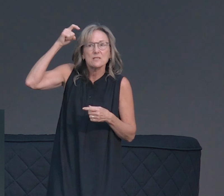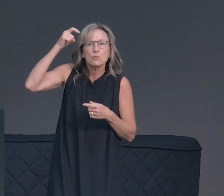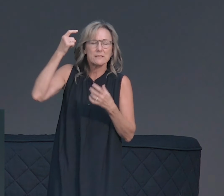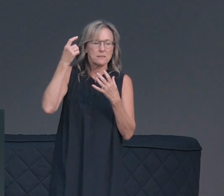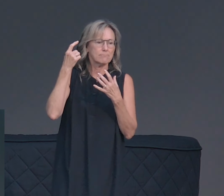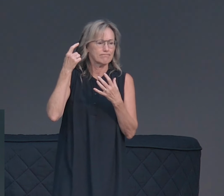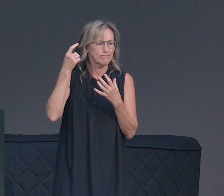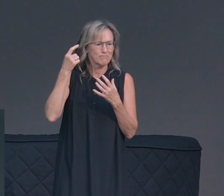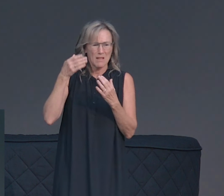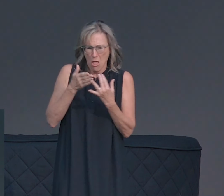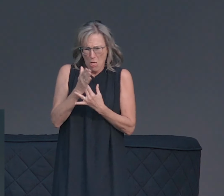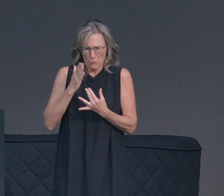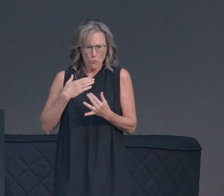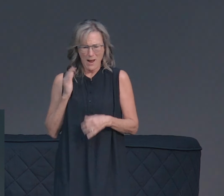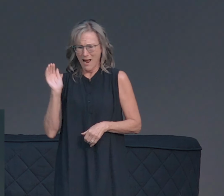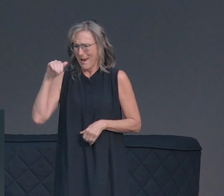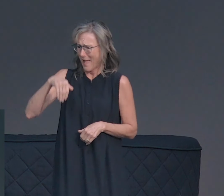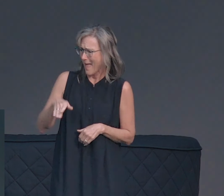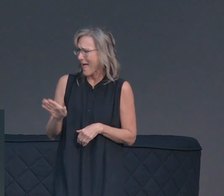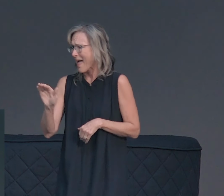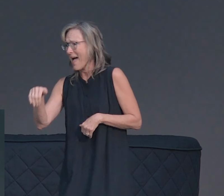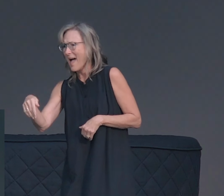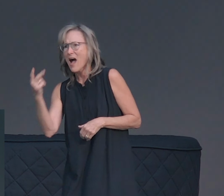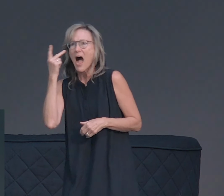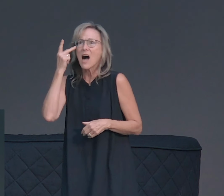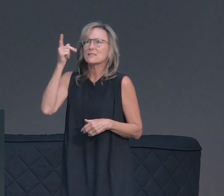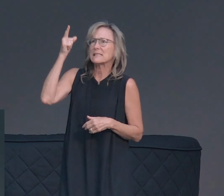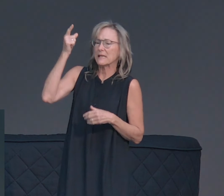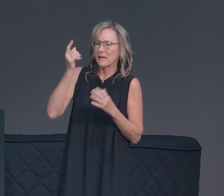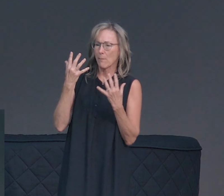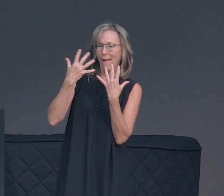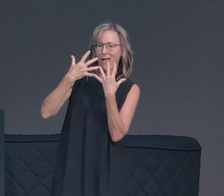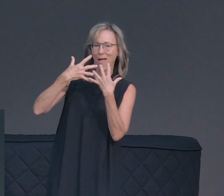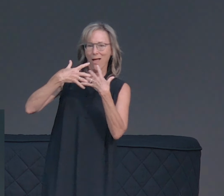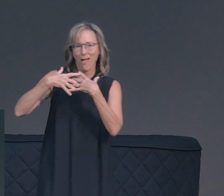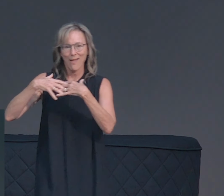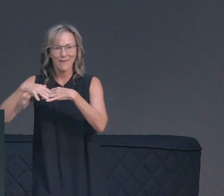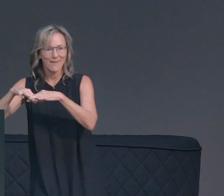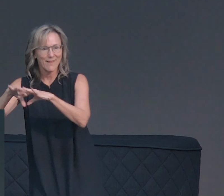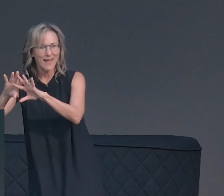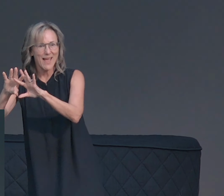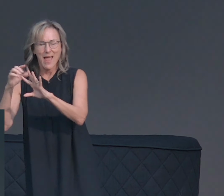twists and the turns of your life, and your confidence in Him can continue to grow.